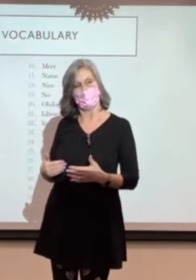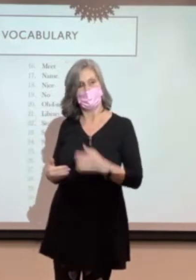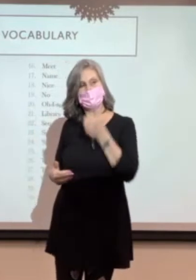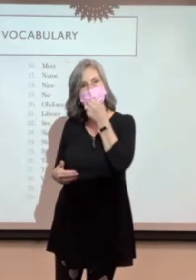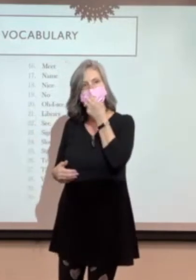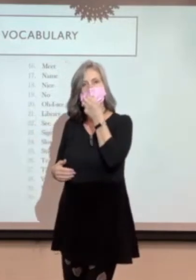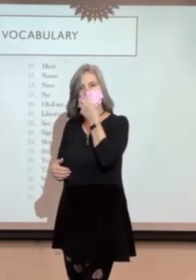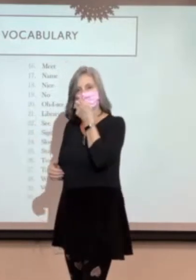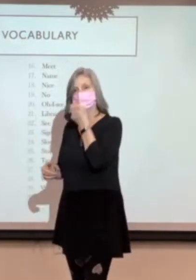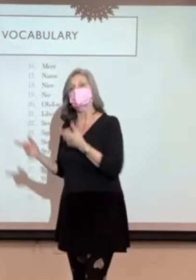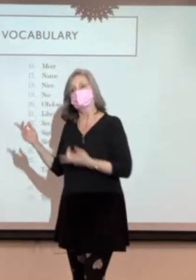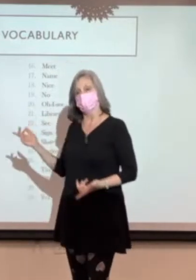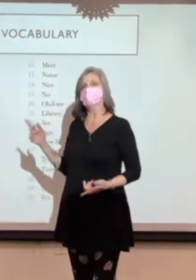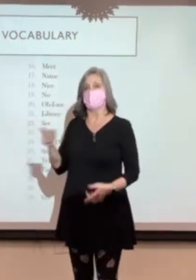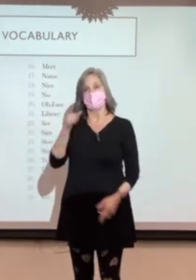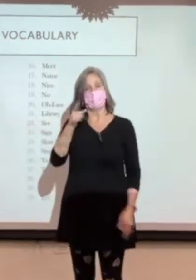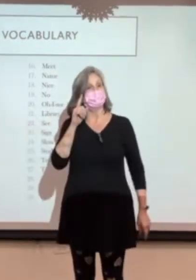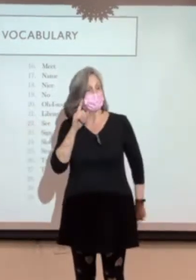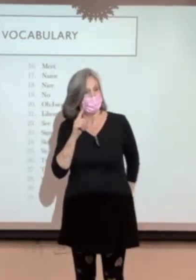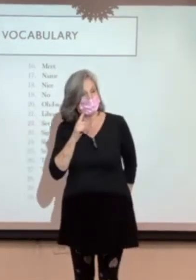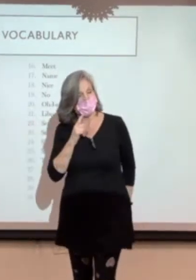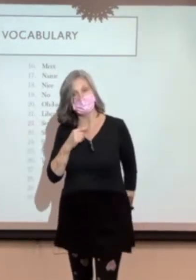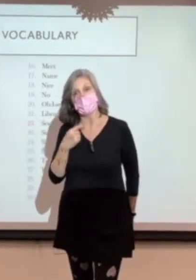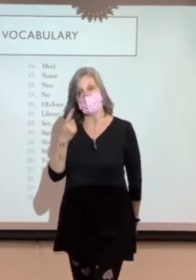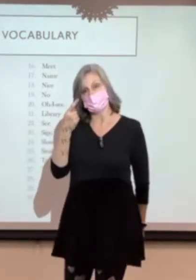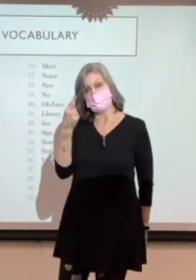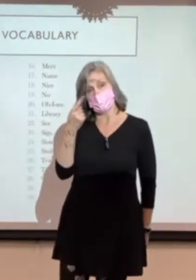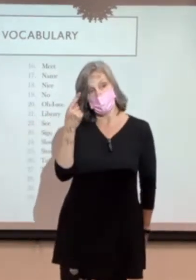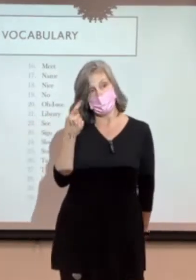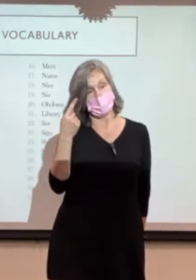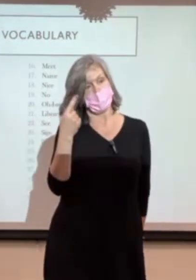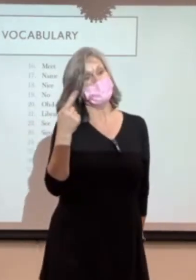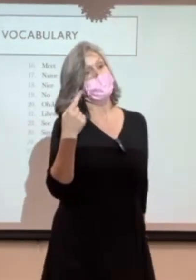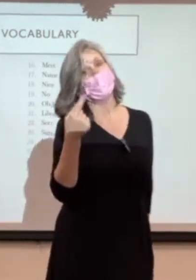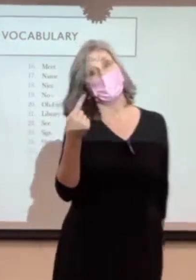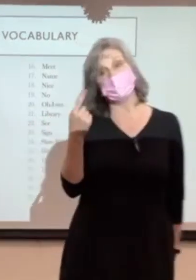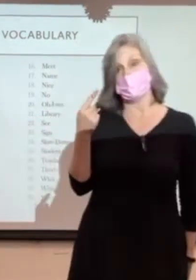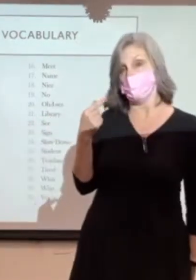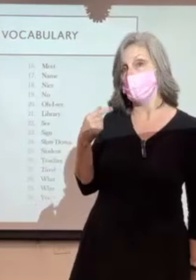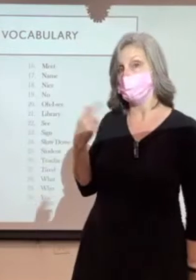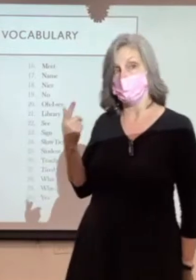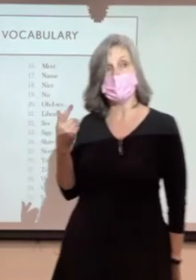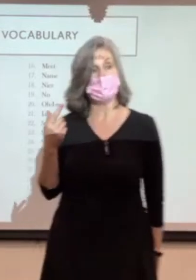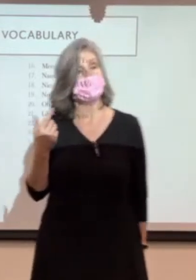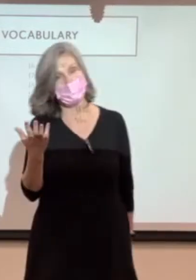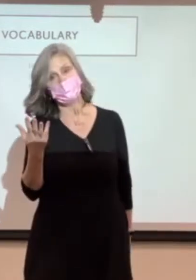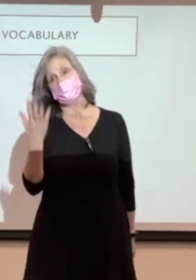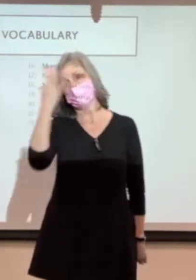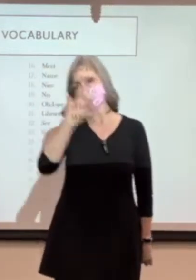are. But if you don't sign, are you deaf? Now, again, my eyebrows are going up. It's a yes, no question. Eyebrows up, the grammar's on